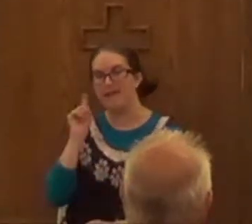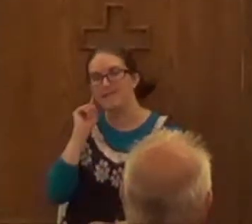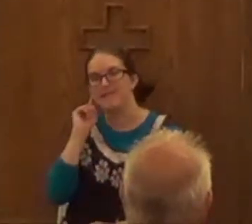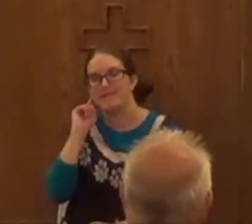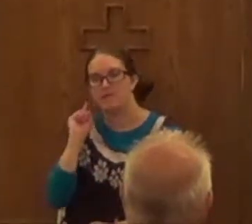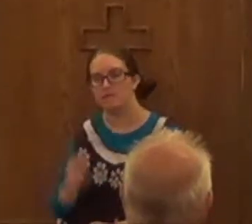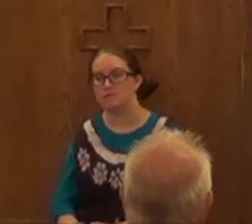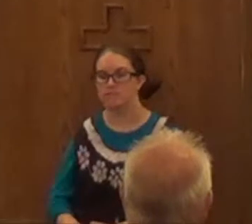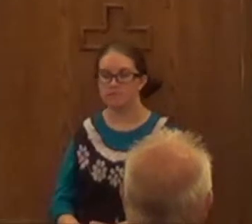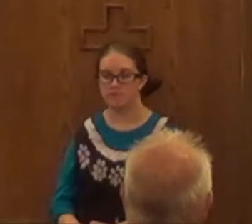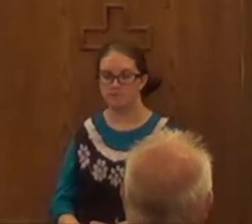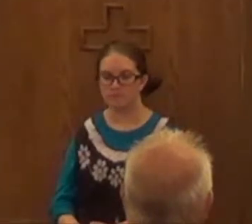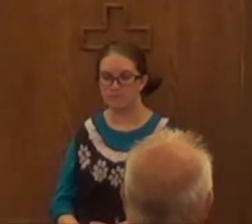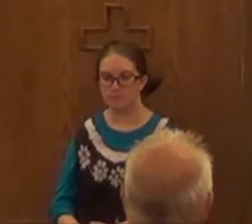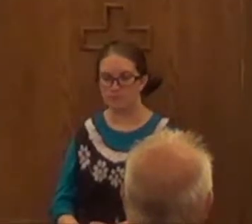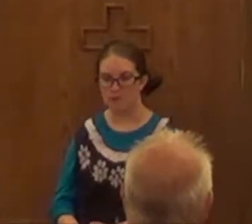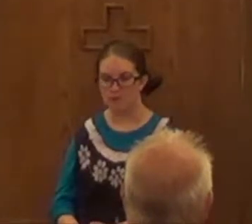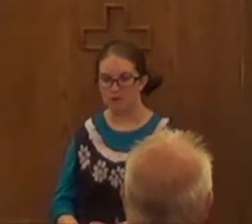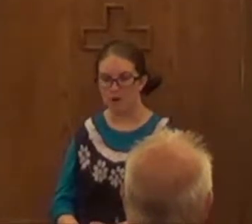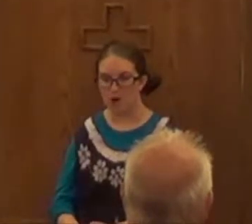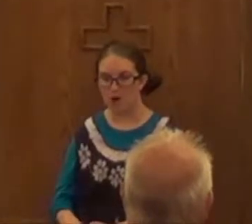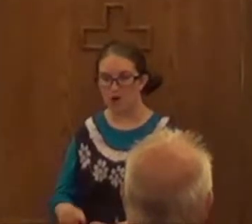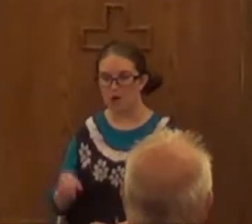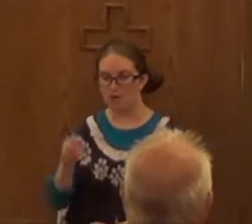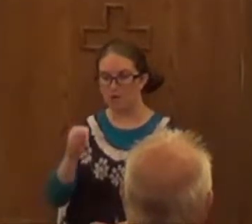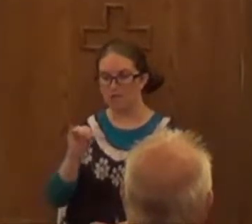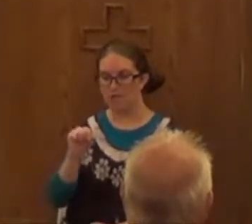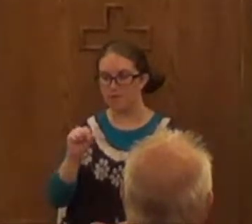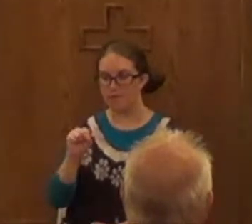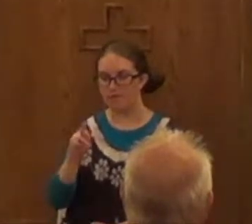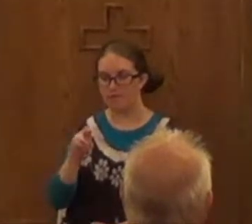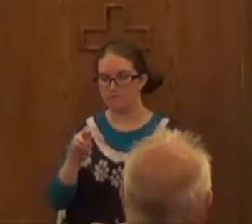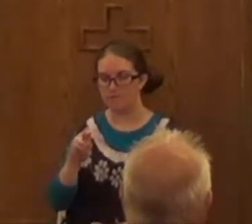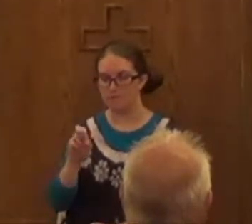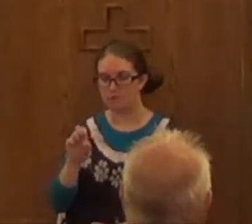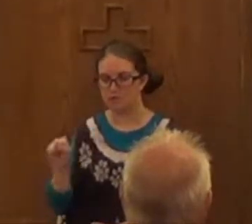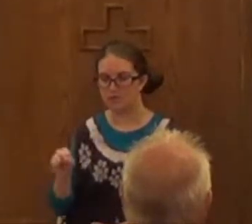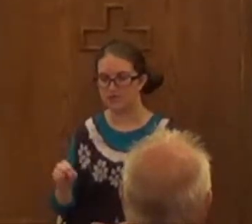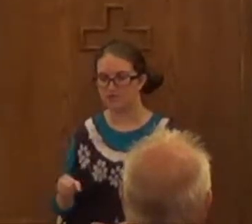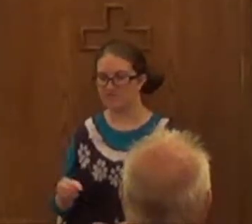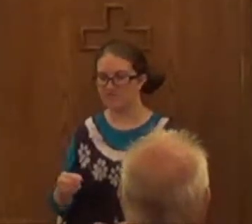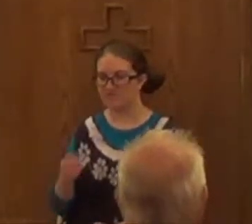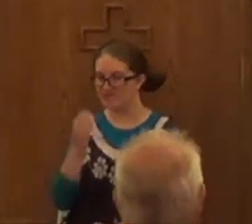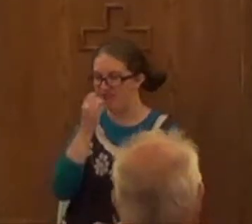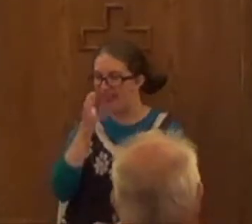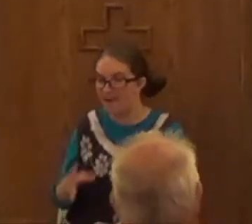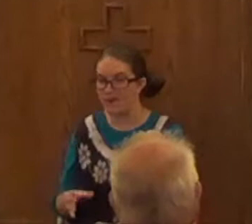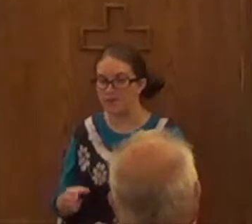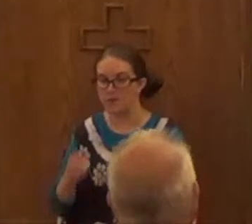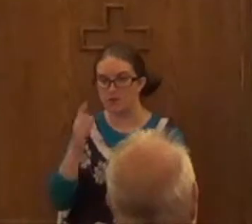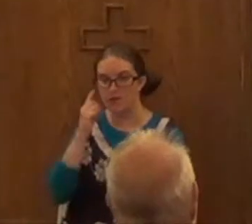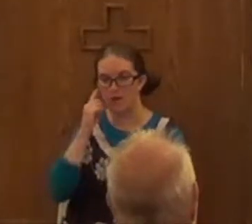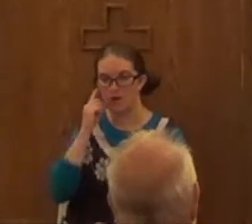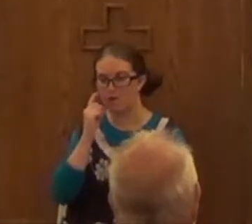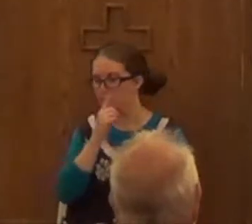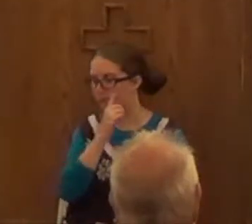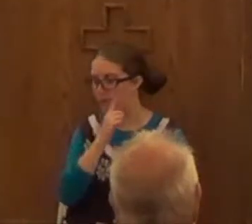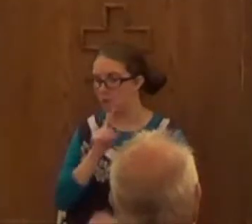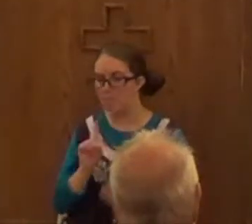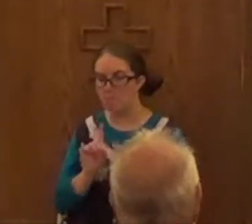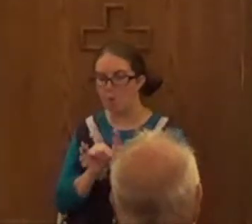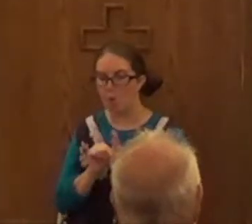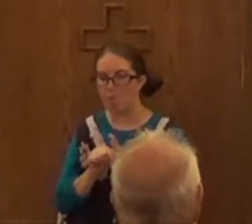this. Her mistress was despised in her eyes. The